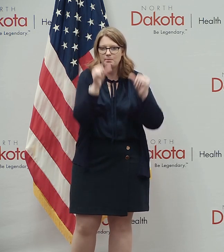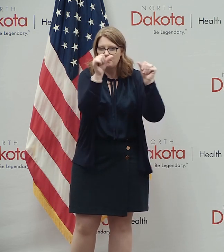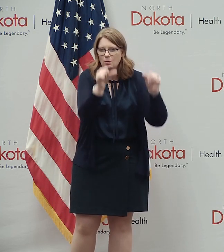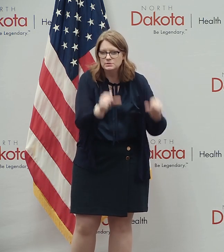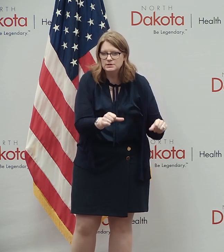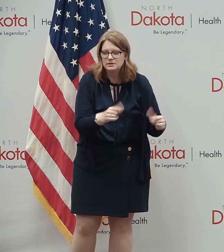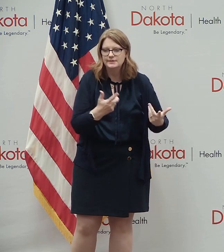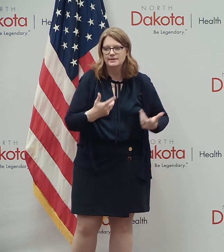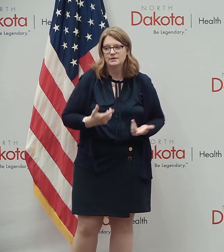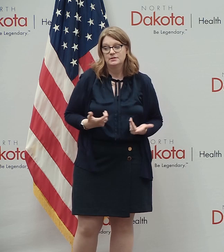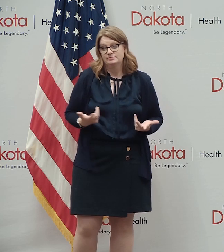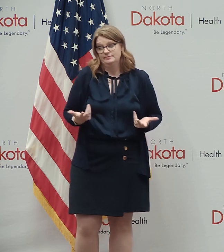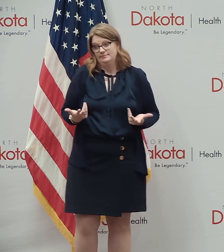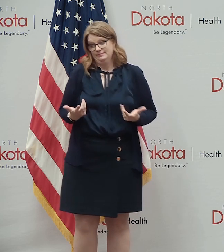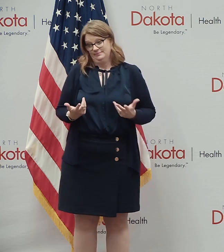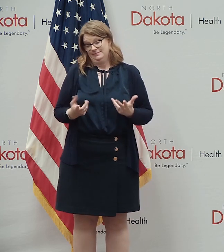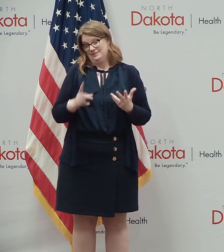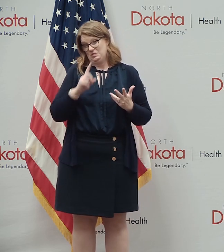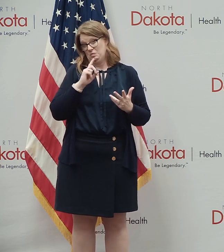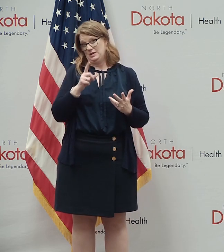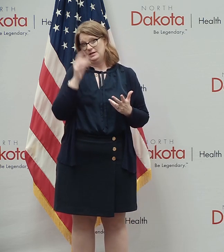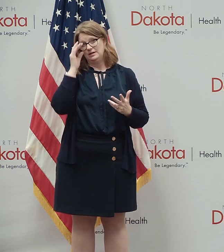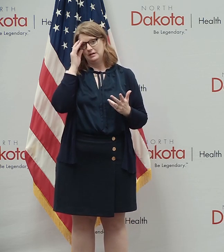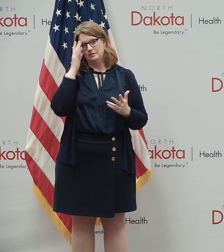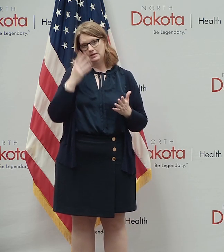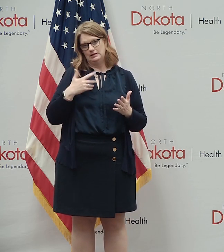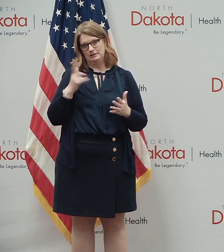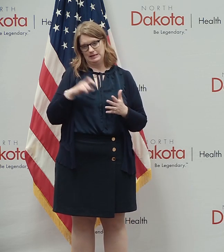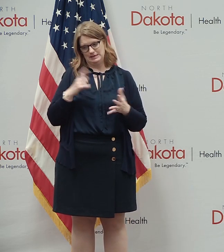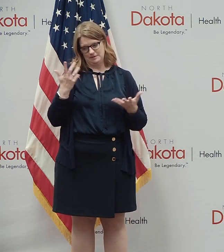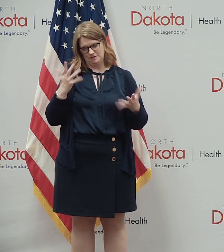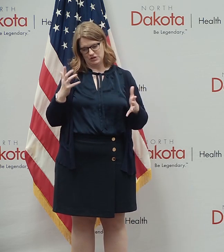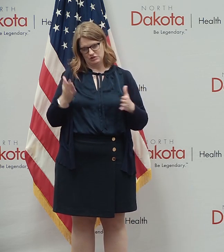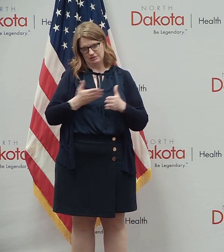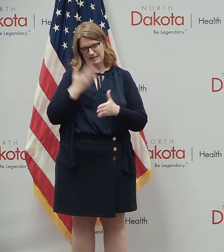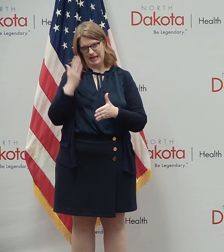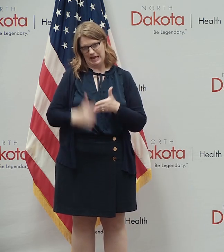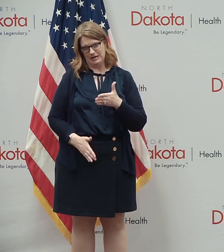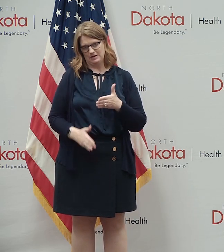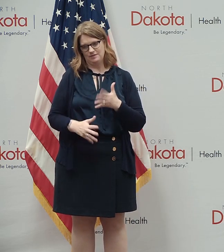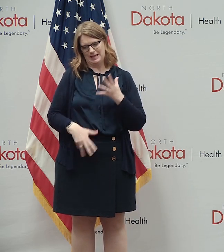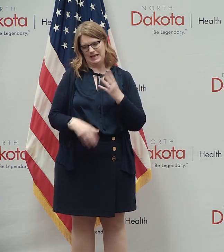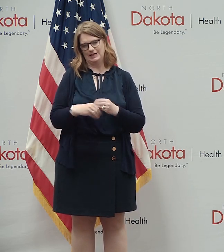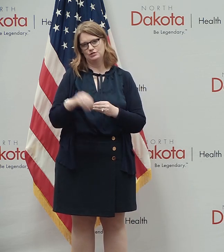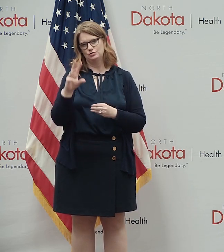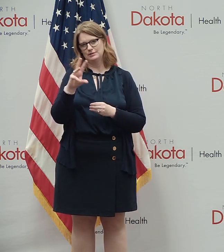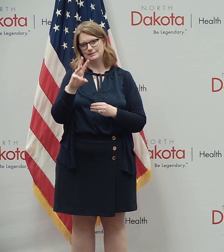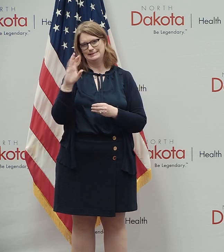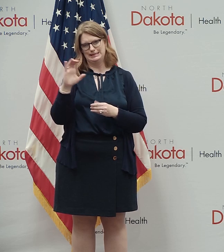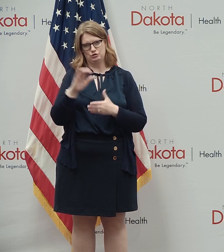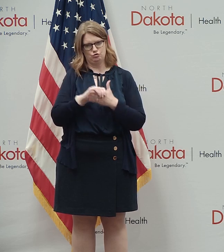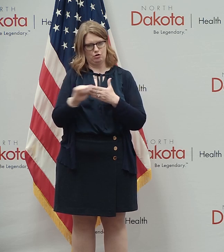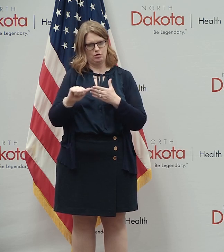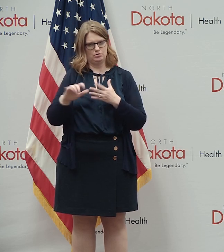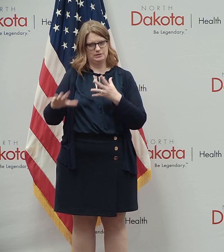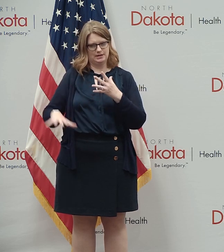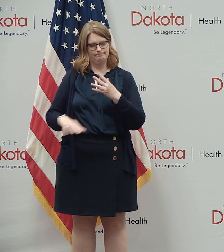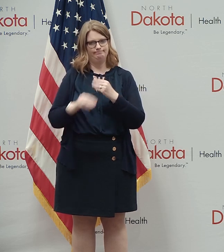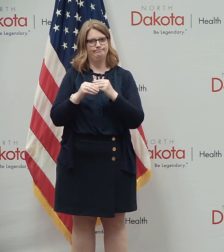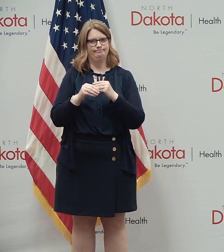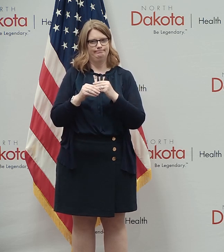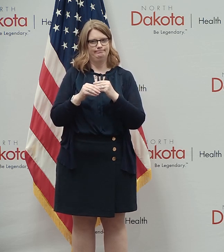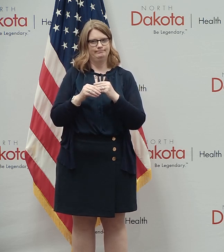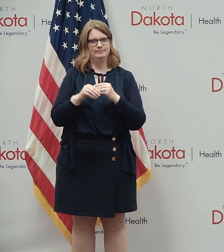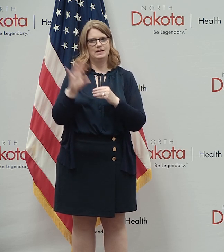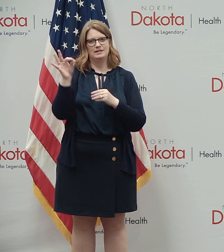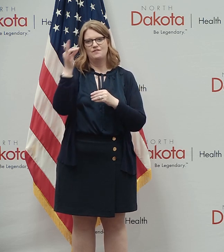what this is until we get through the end of the extra $600 of the